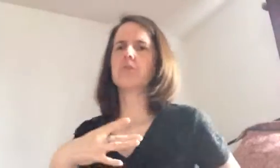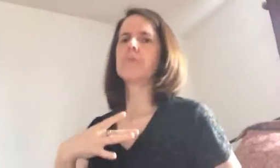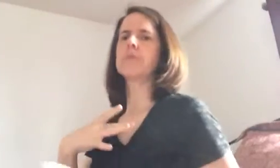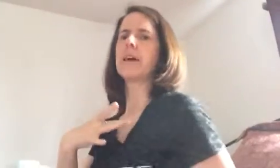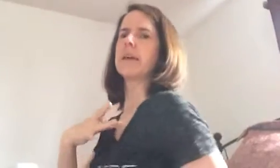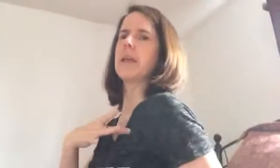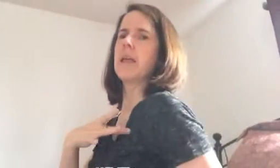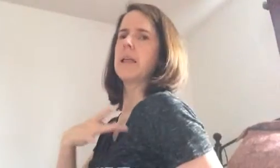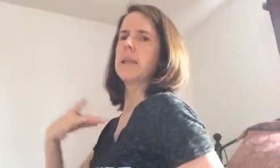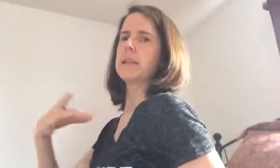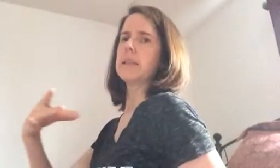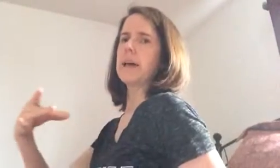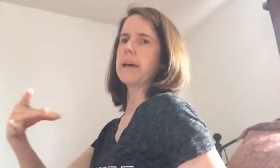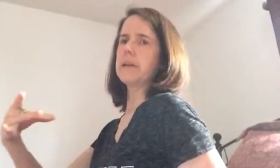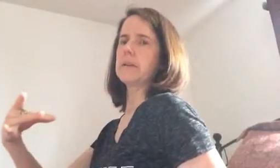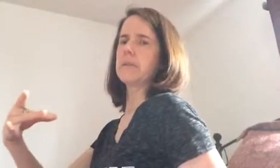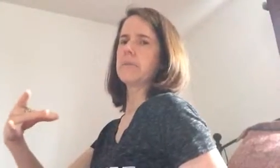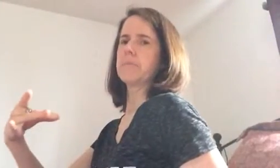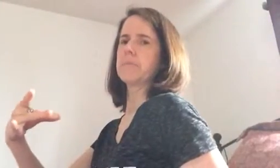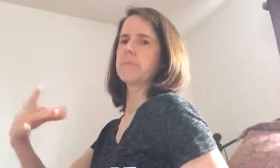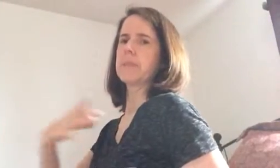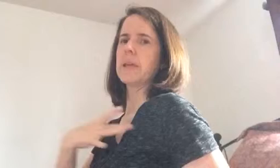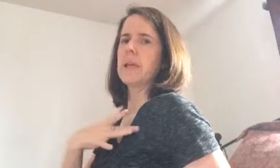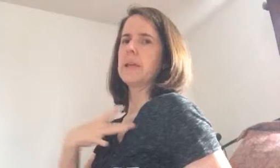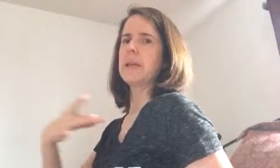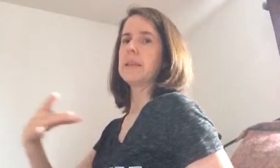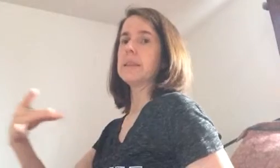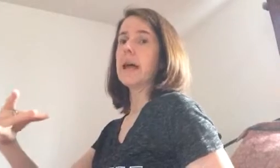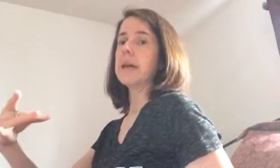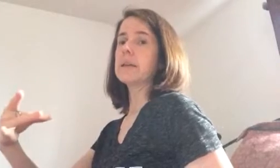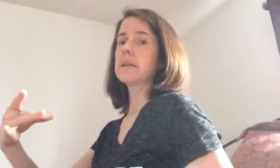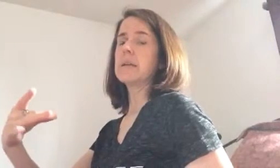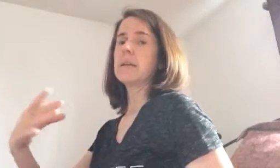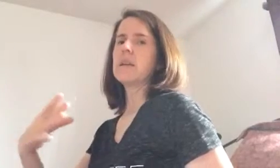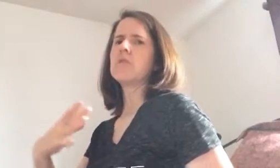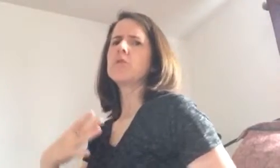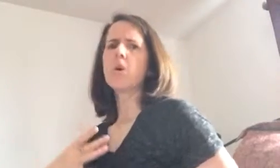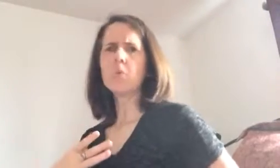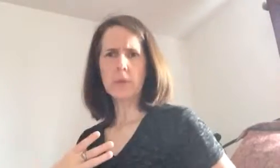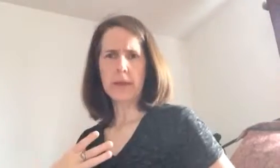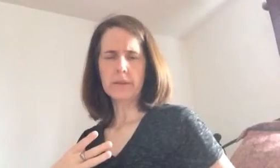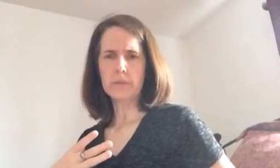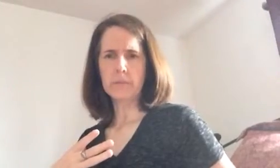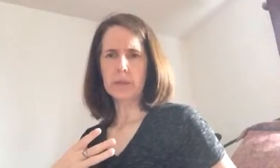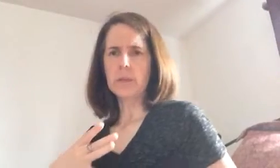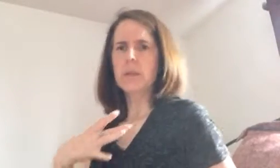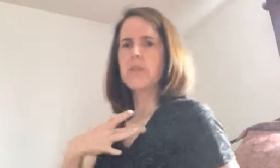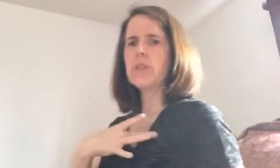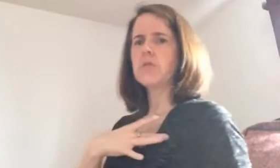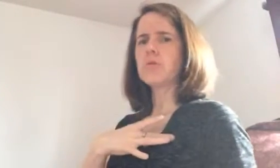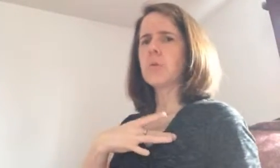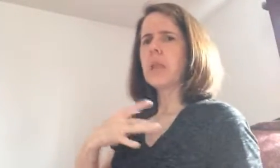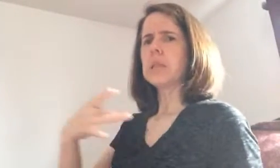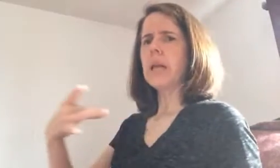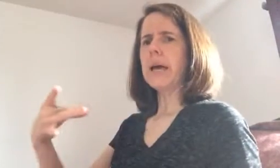from the side. Like. If you don't like something, Then you do like,